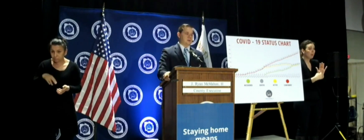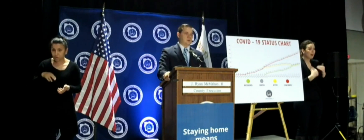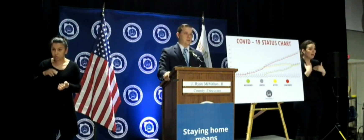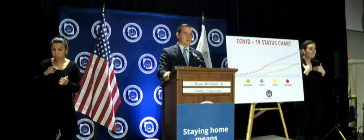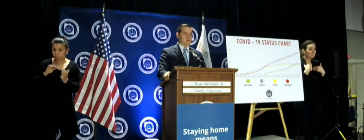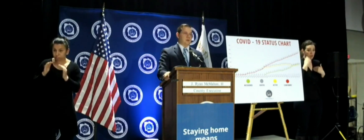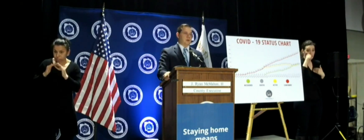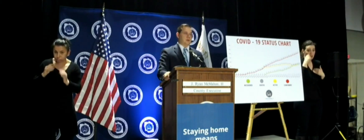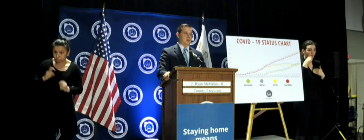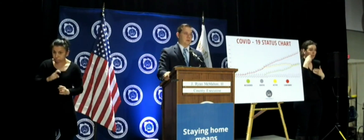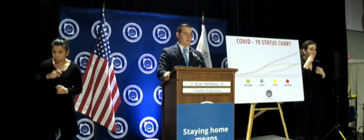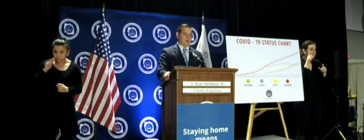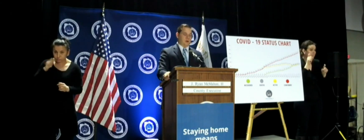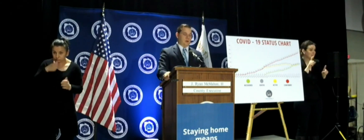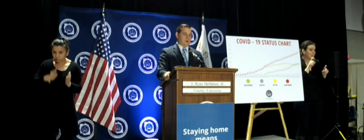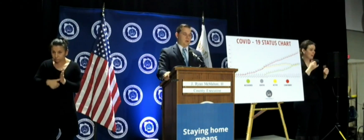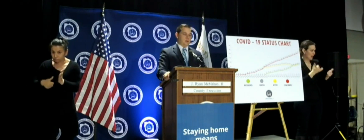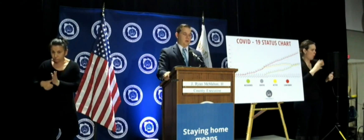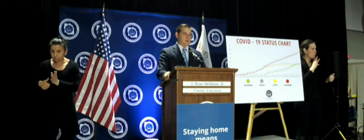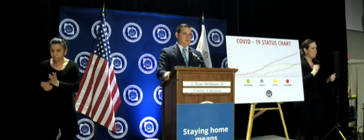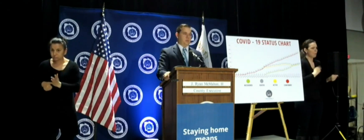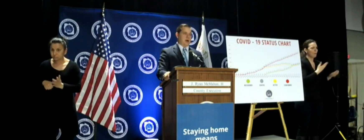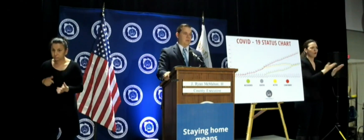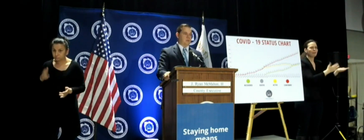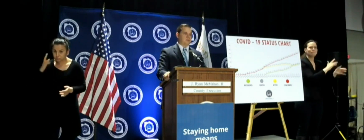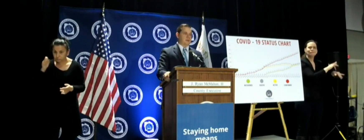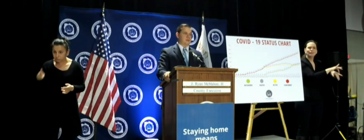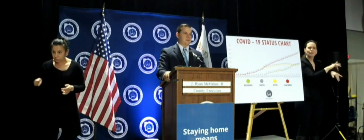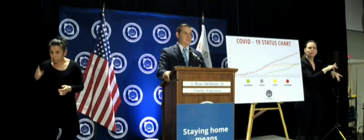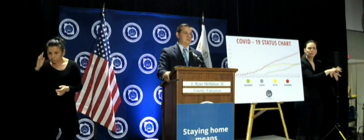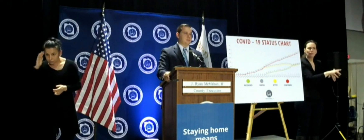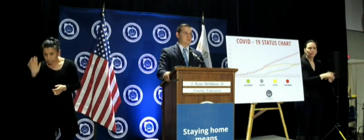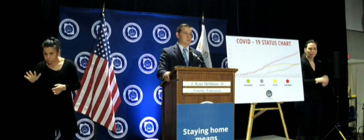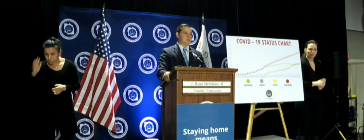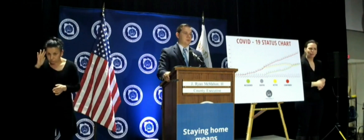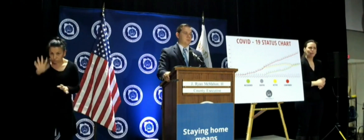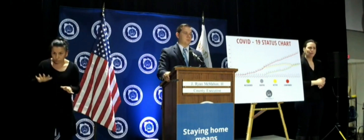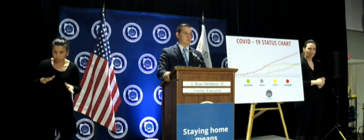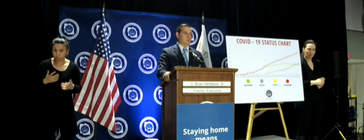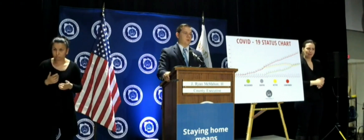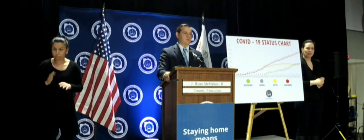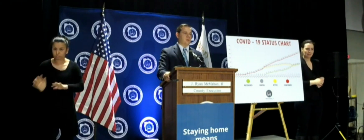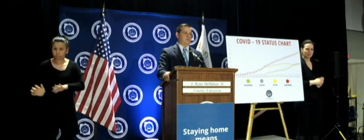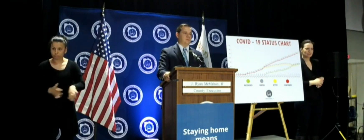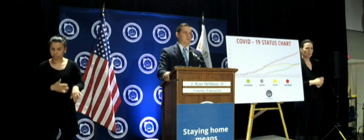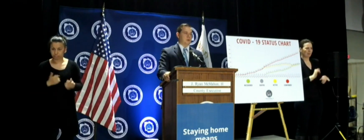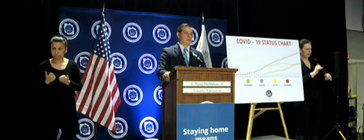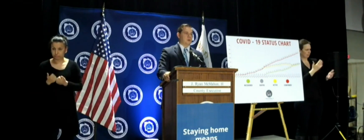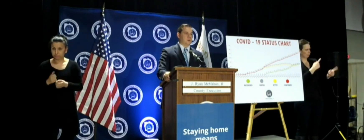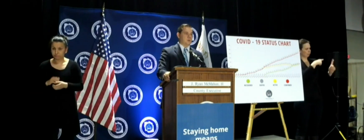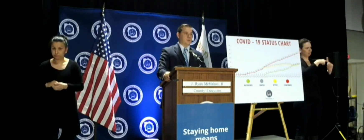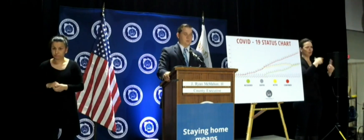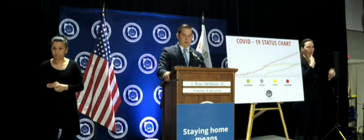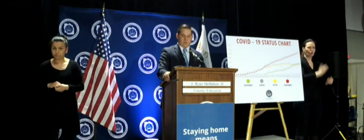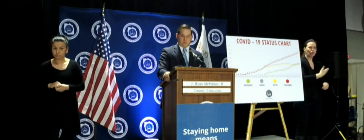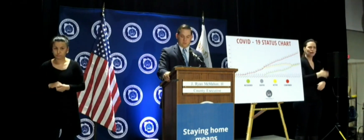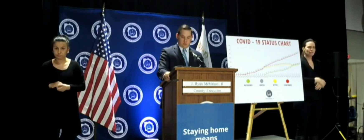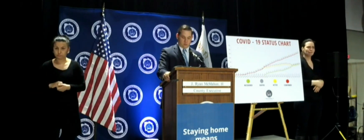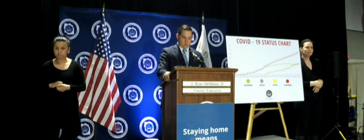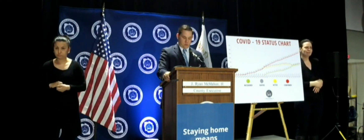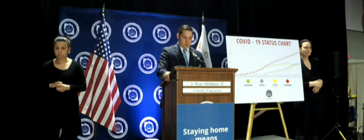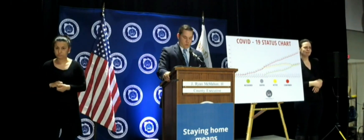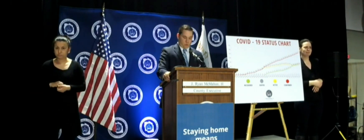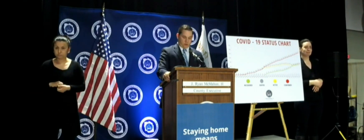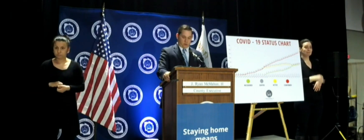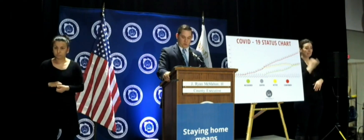then certainly where there's a problem, the state is going to be more involved, I'm sure, where there's a problem.